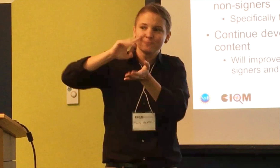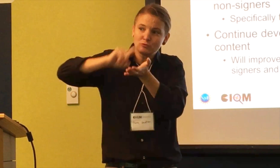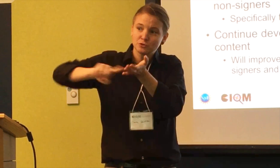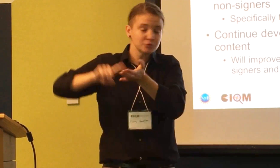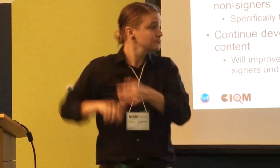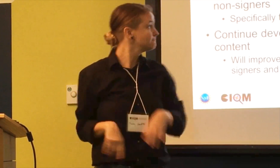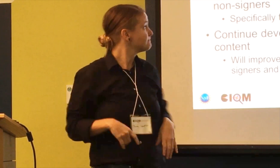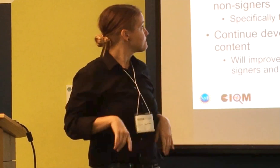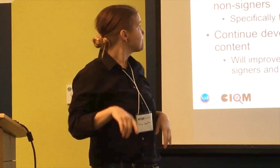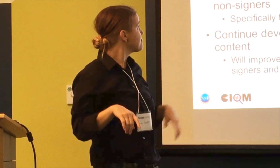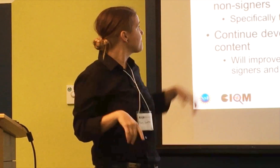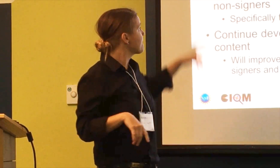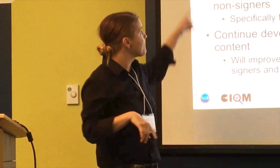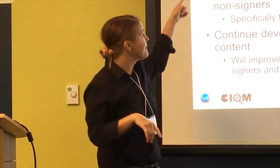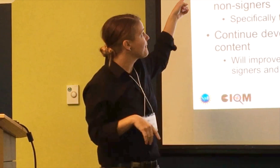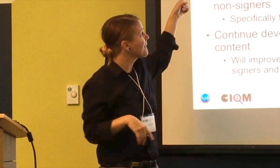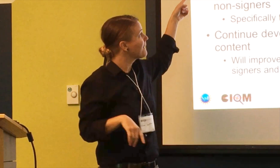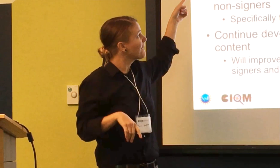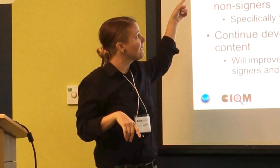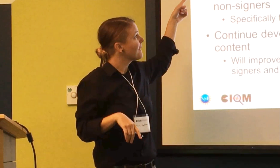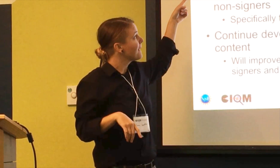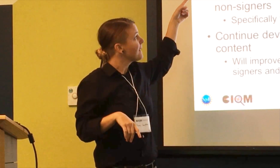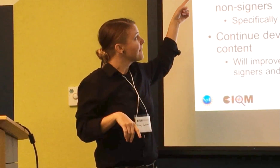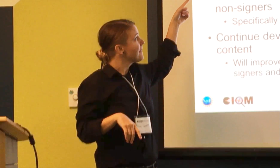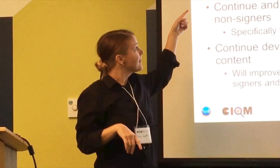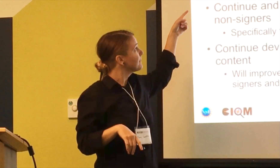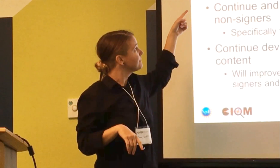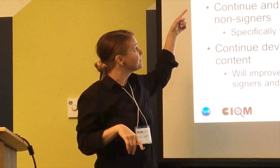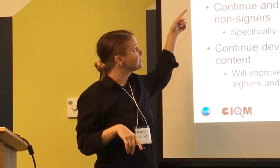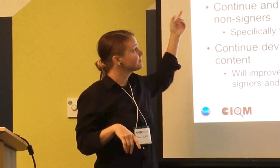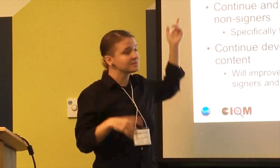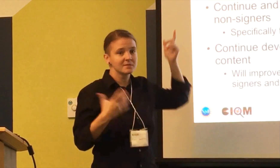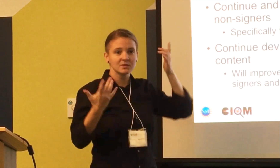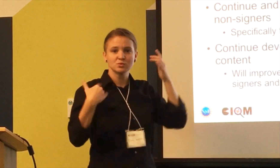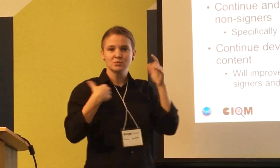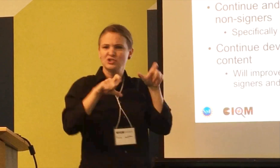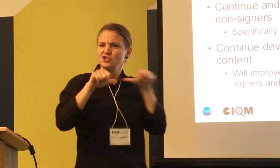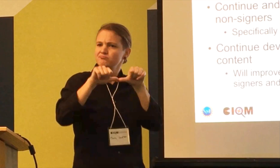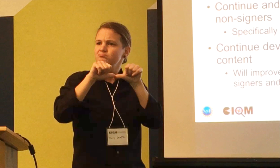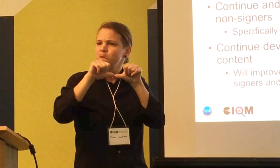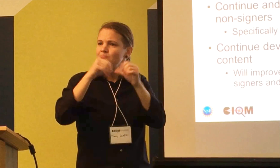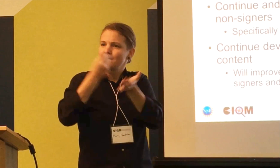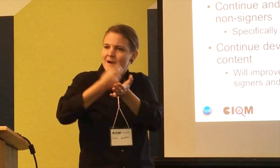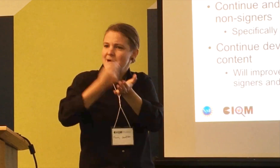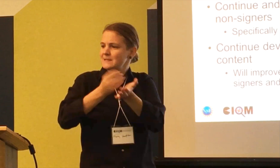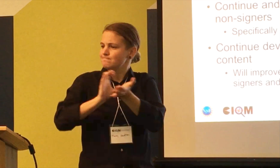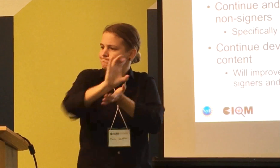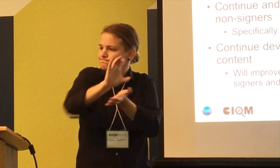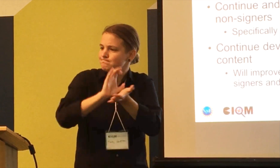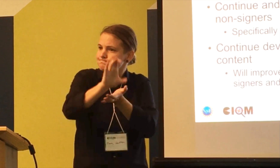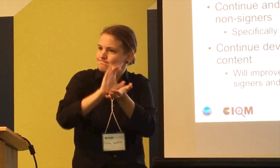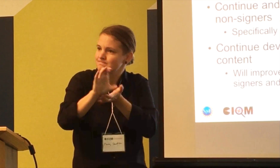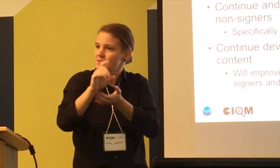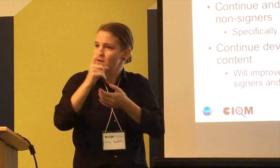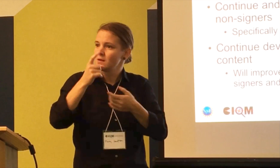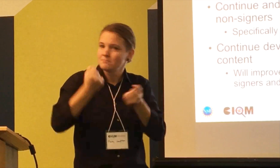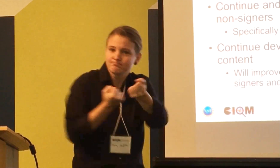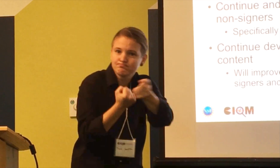to the diversity of perspectives that are necessary to solve some of our fundamental STEM problems and explore our